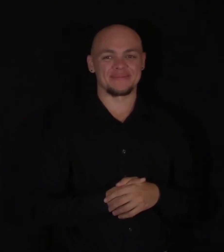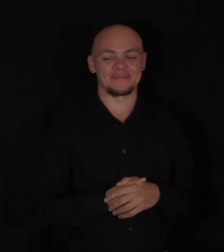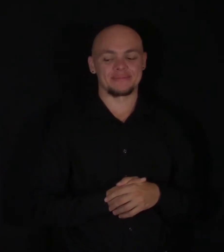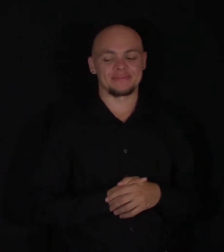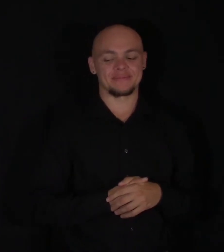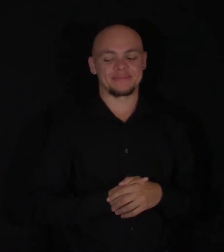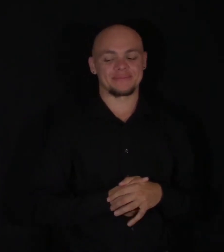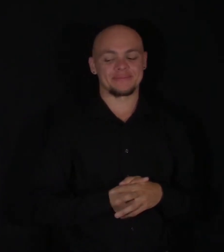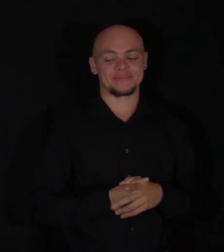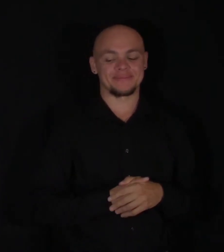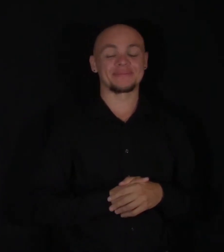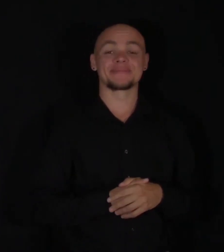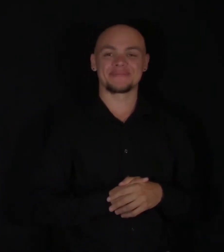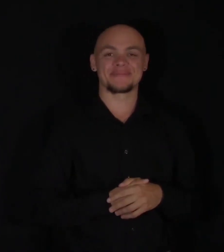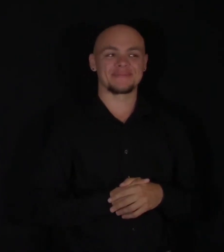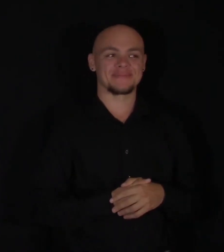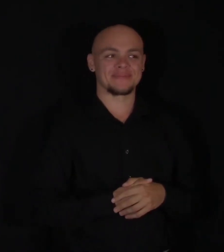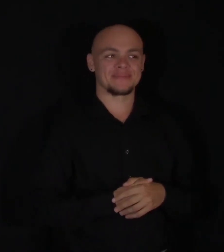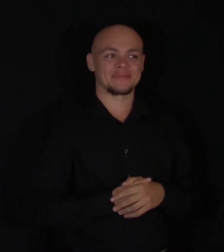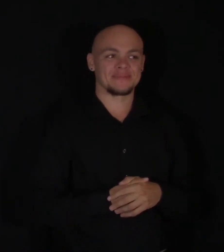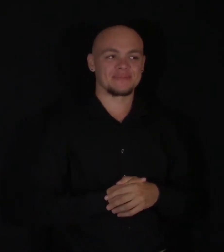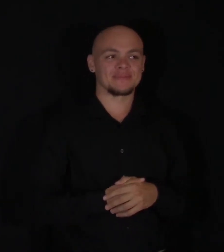Vamos a inyectar los venenos.